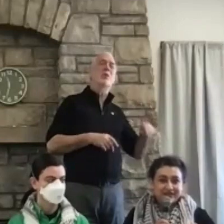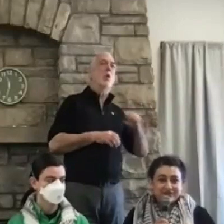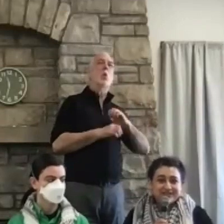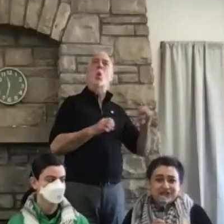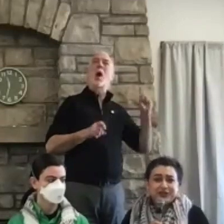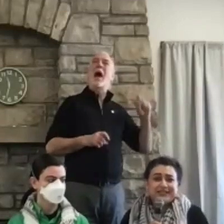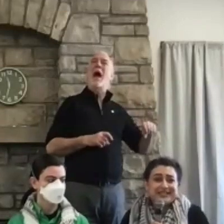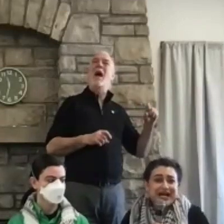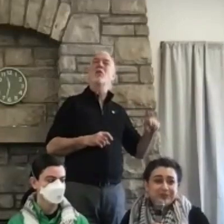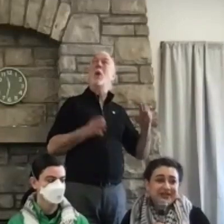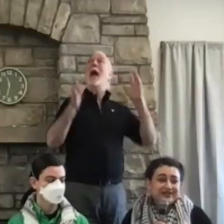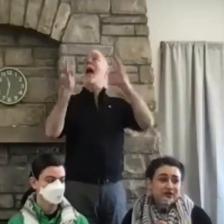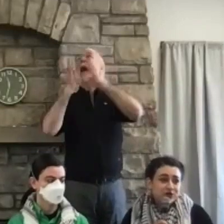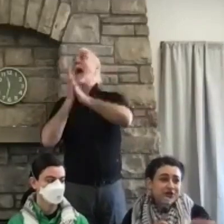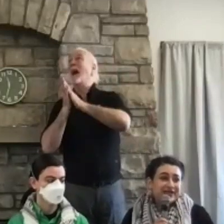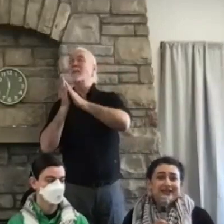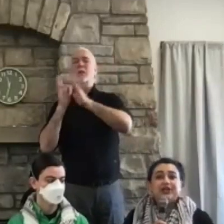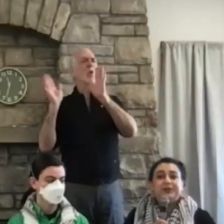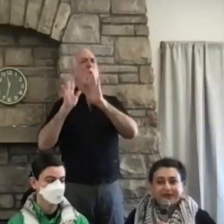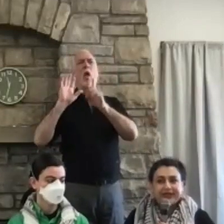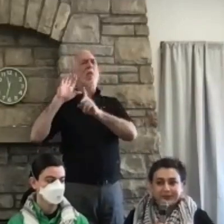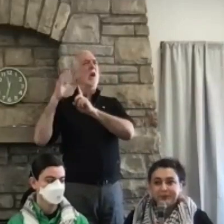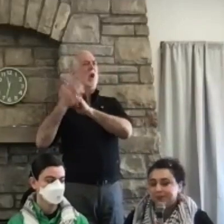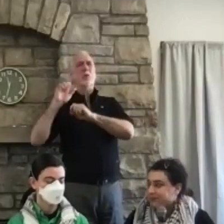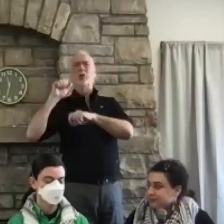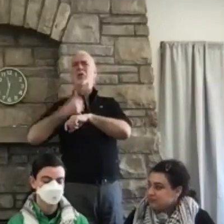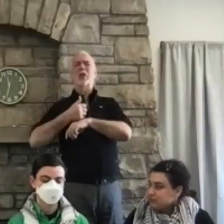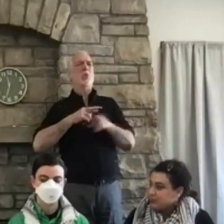somebody. It was naturally set up in the culture and in the community.